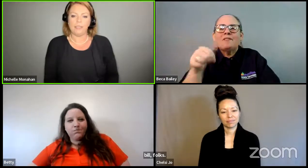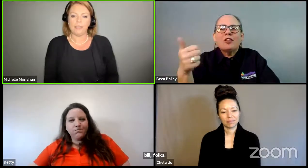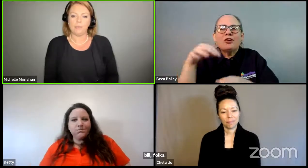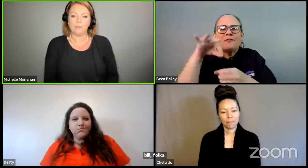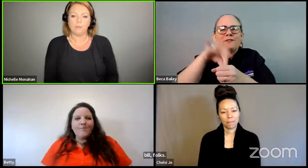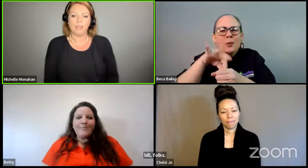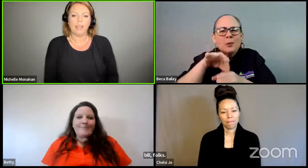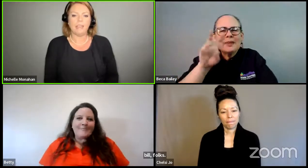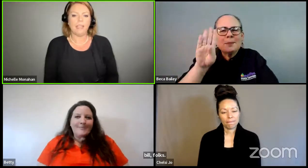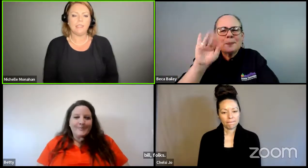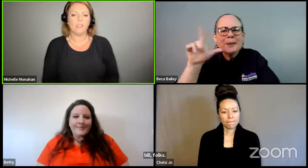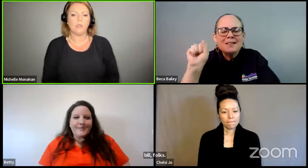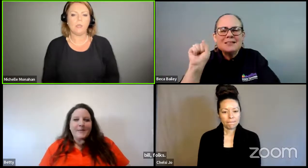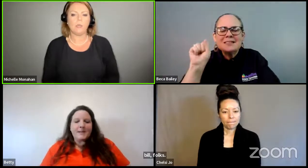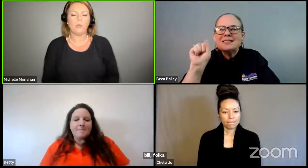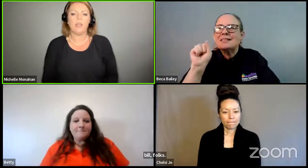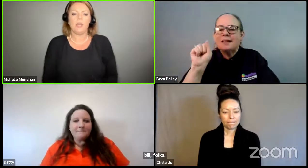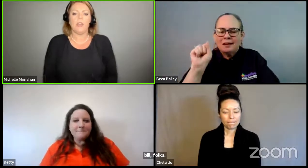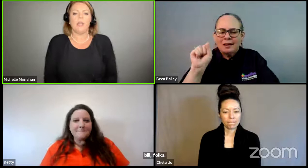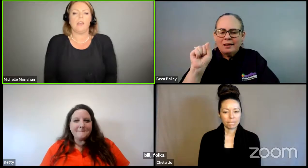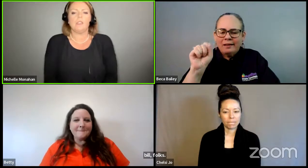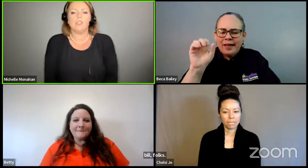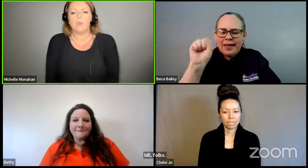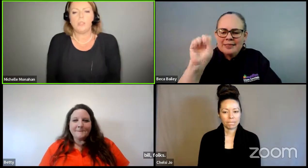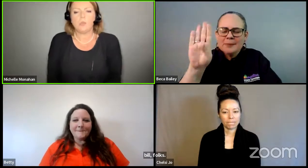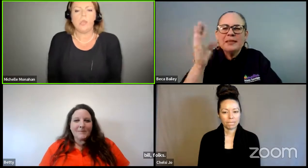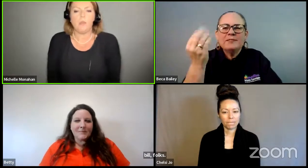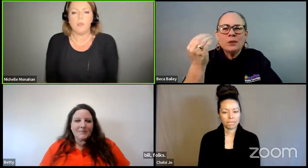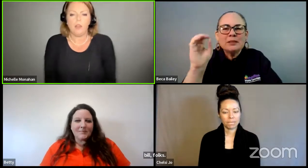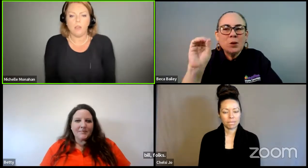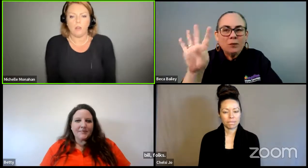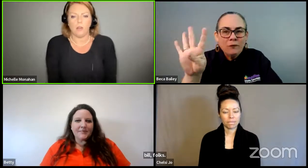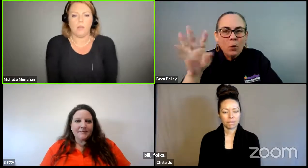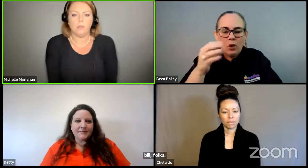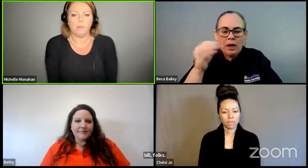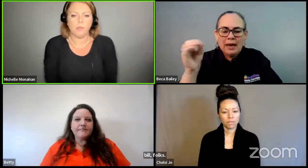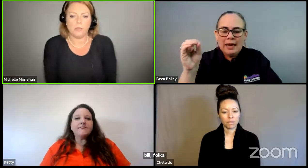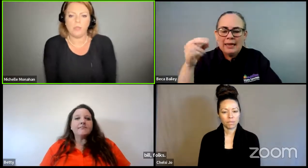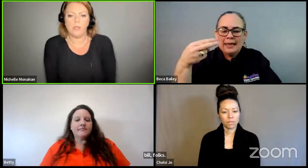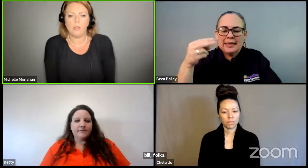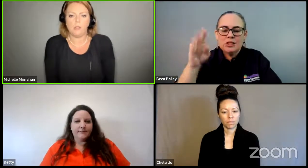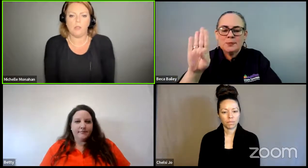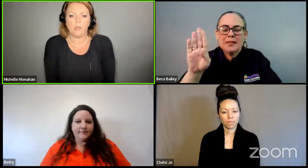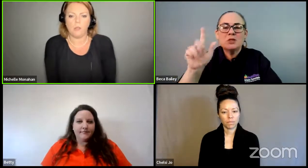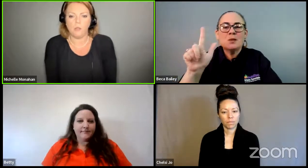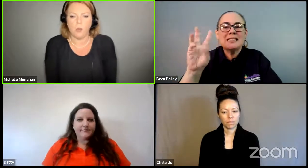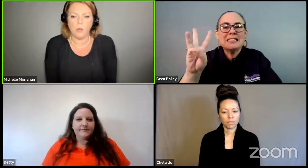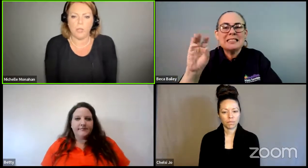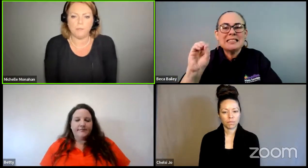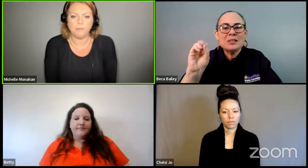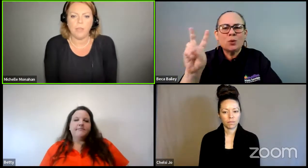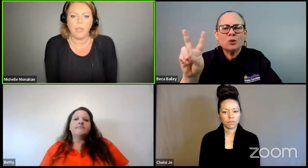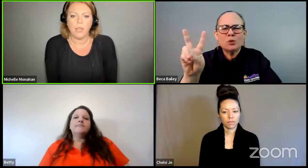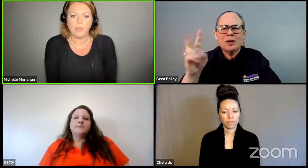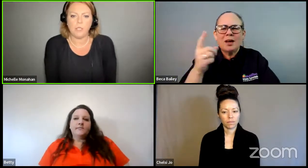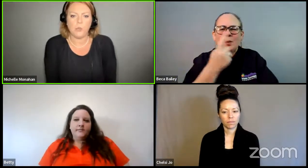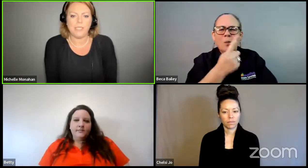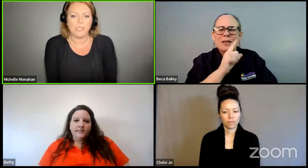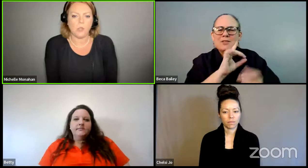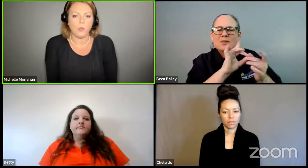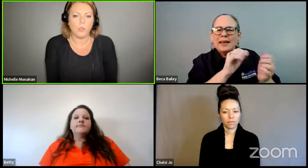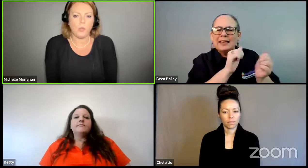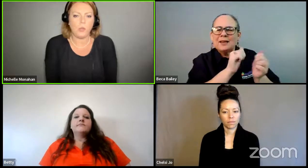All right. I'd like to jump into a couple other bills in voting.